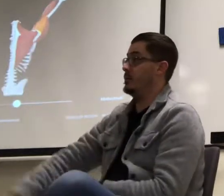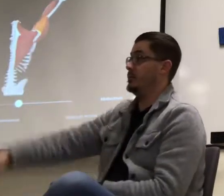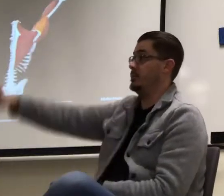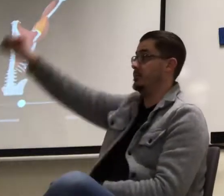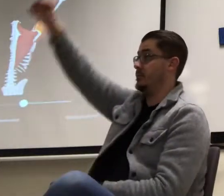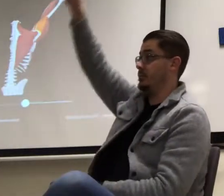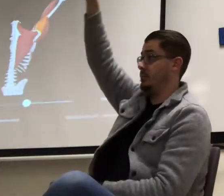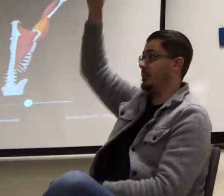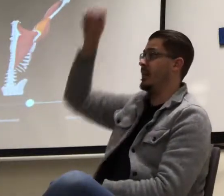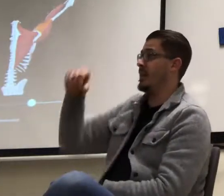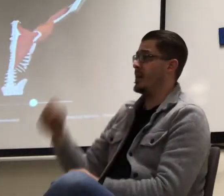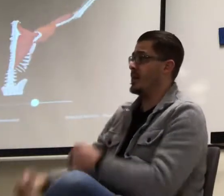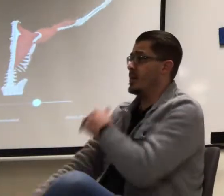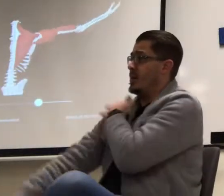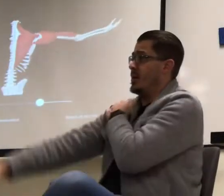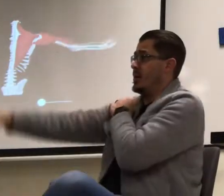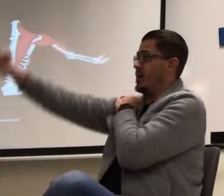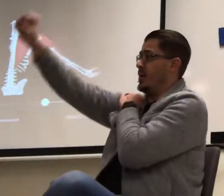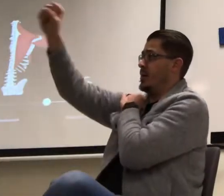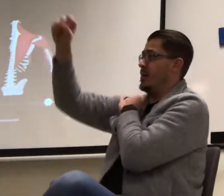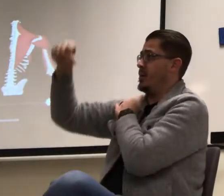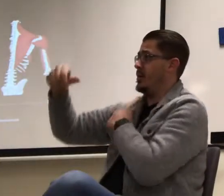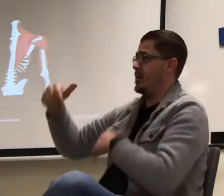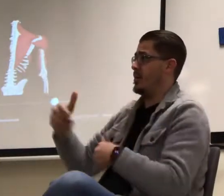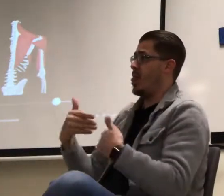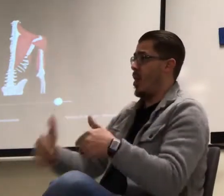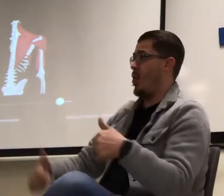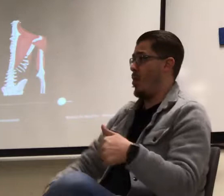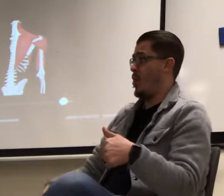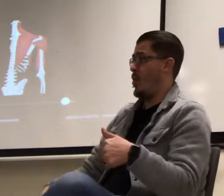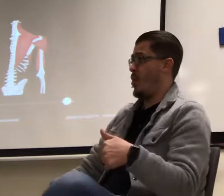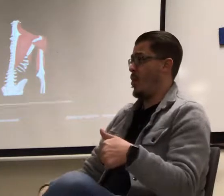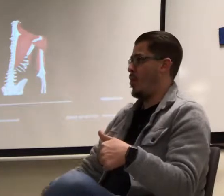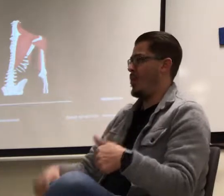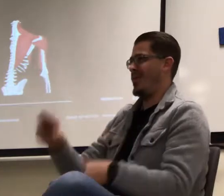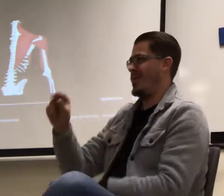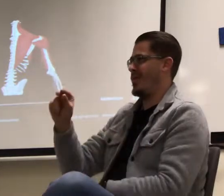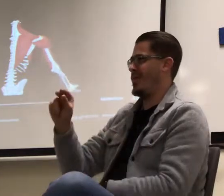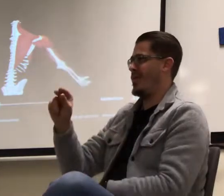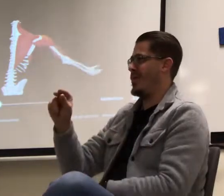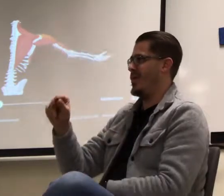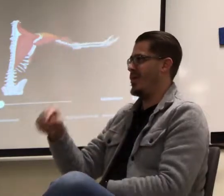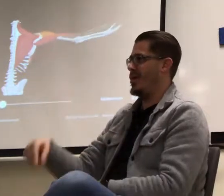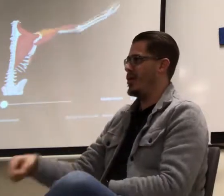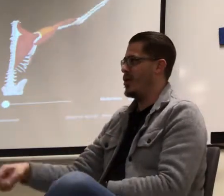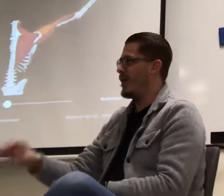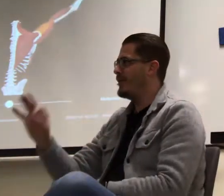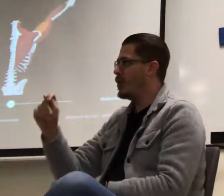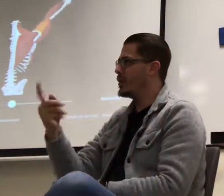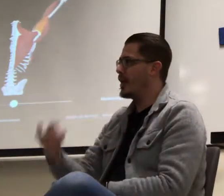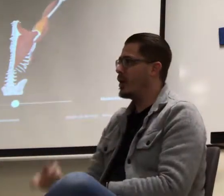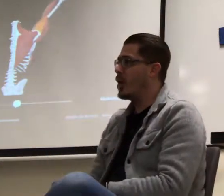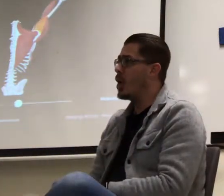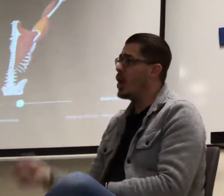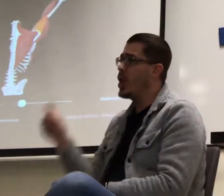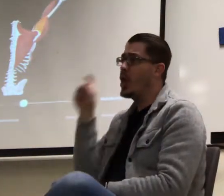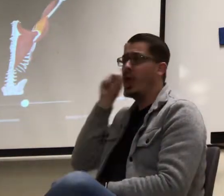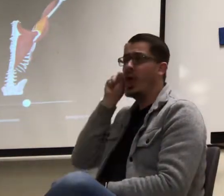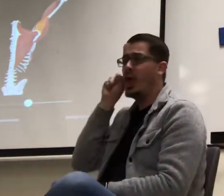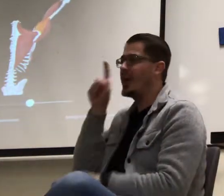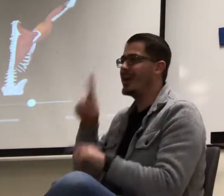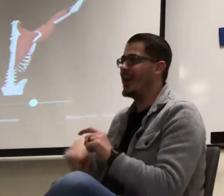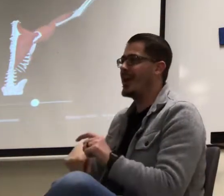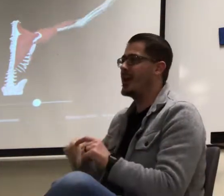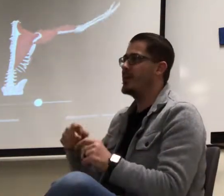you abduct that much with your lower extremity? Can you make the side of your foot touch your ear? No. Because the